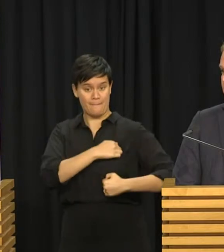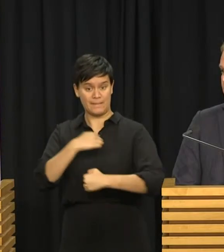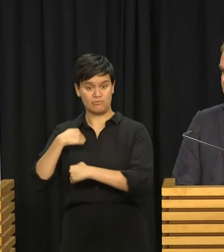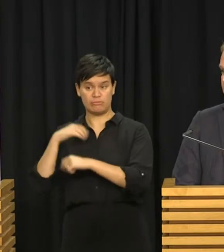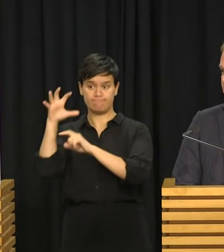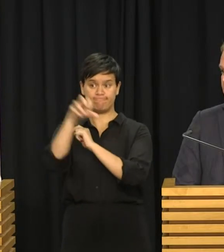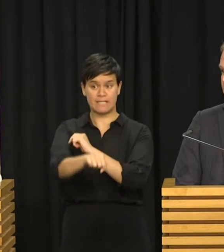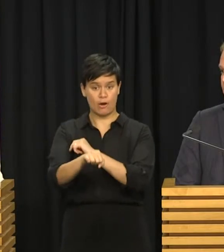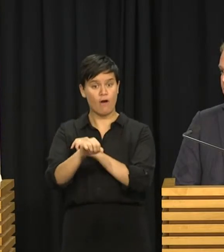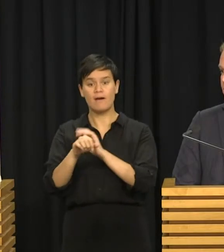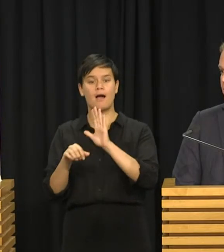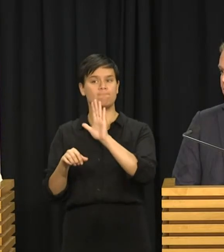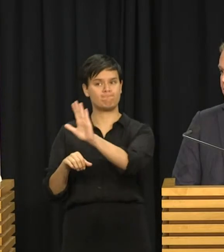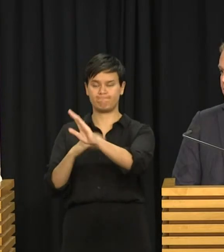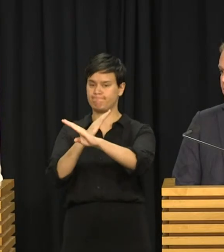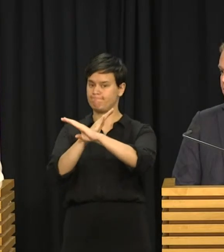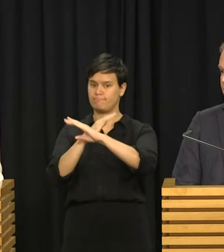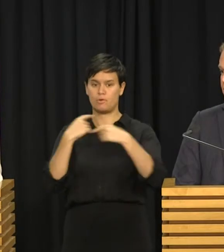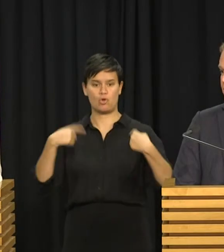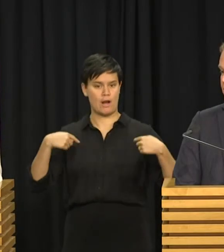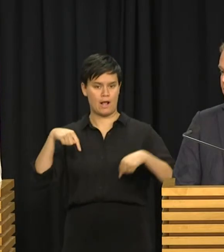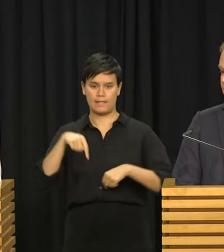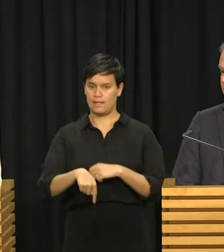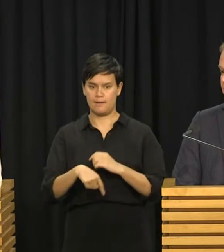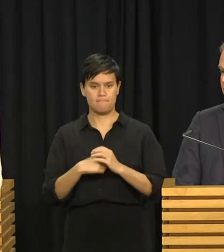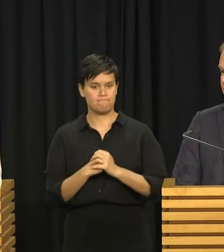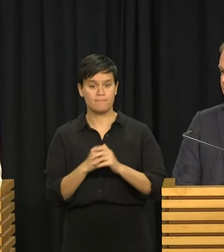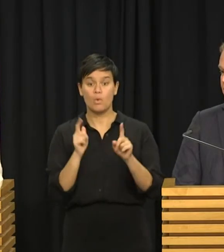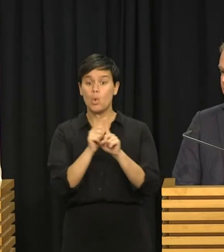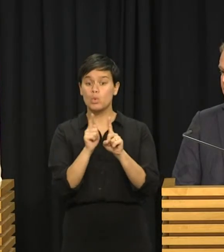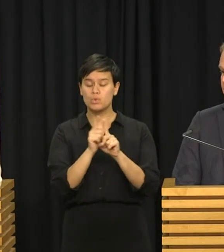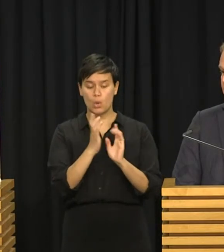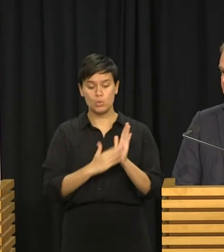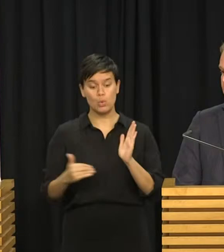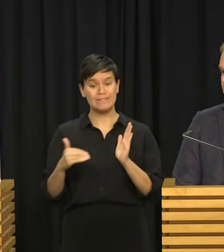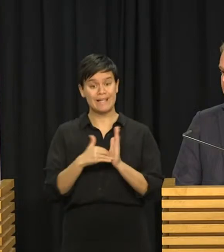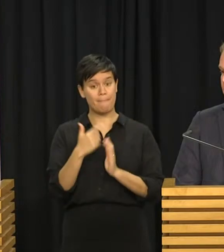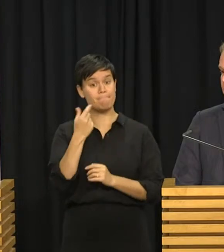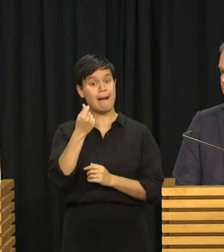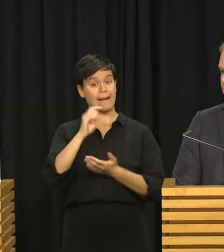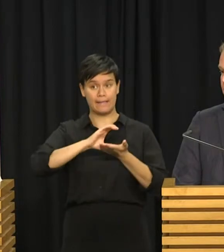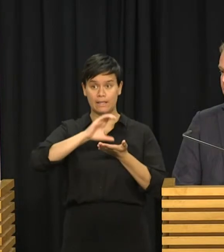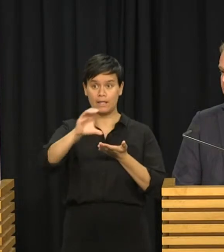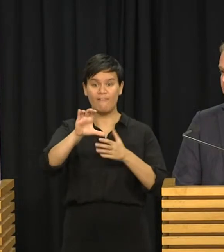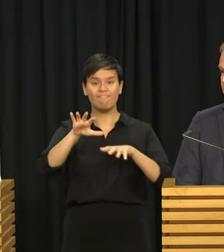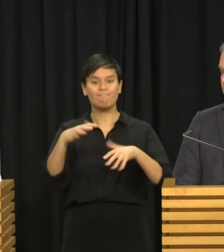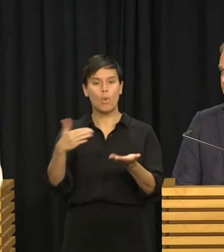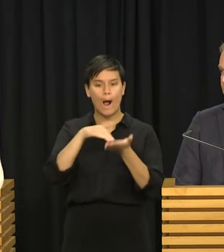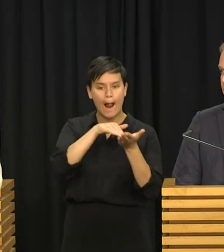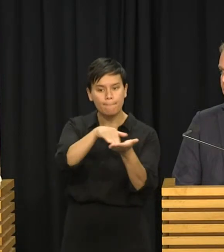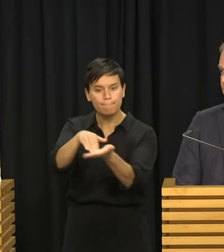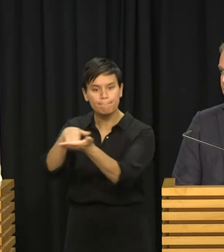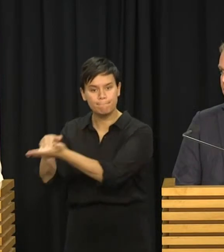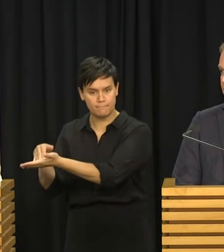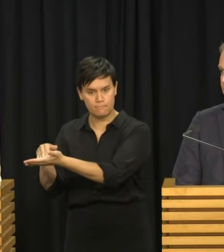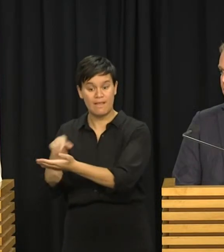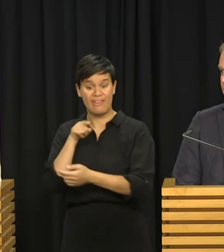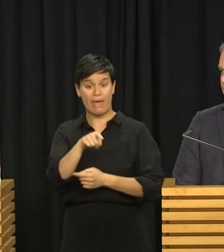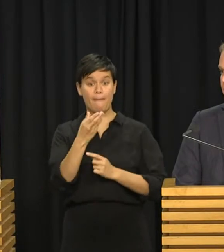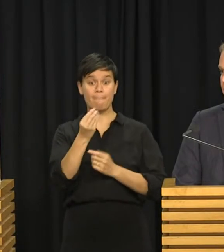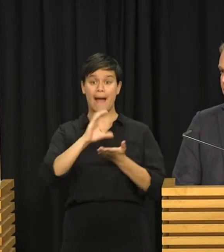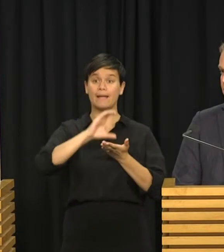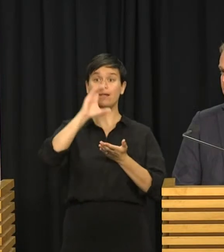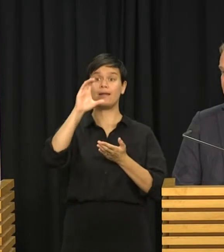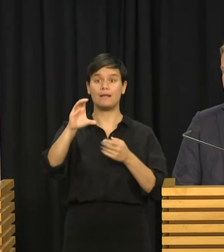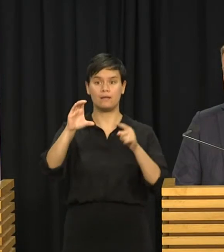also specifically set out that any New Zealand aid and development funding will not and cannot be used for anything that is remotely associated